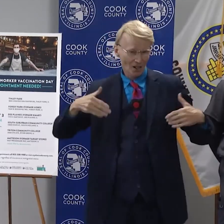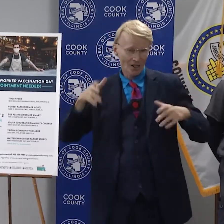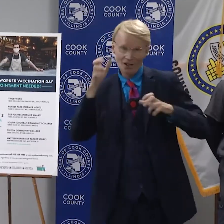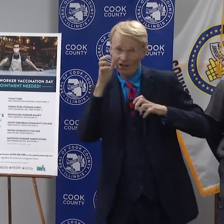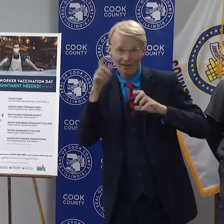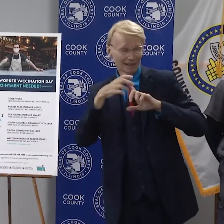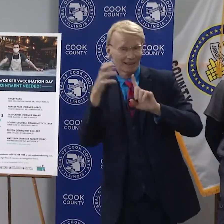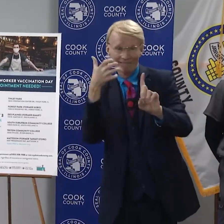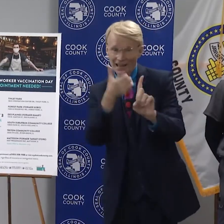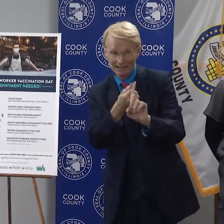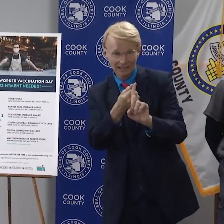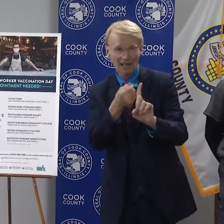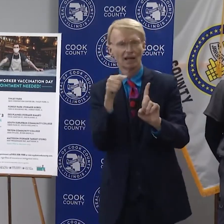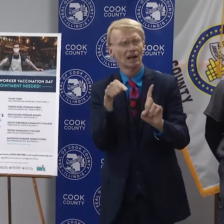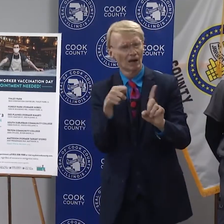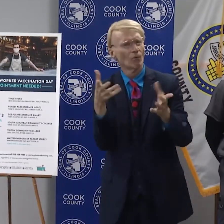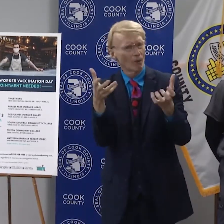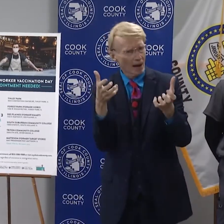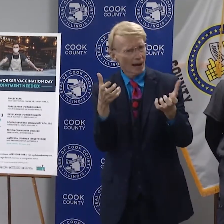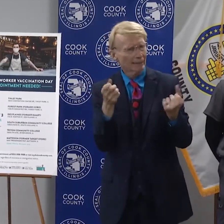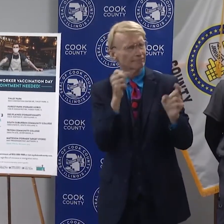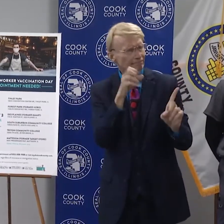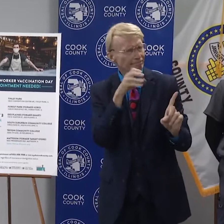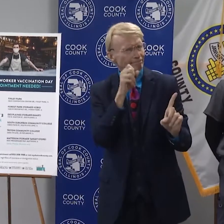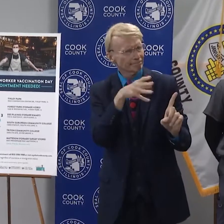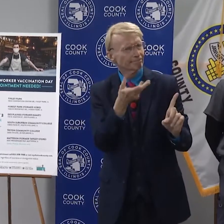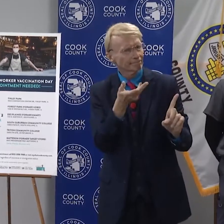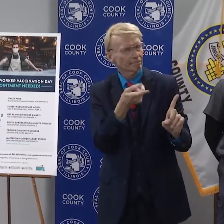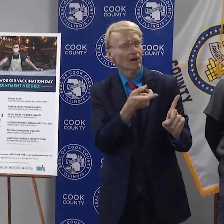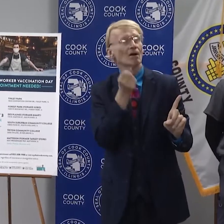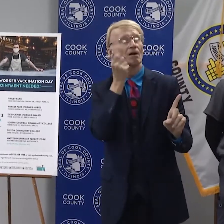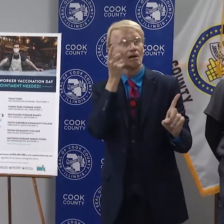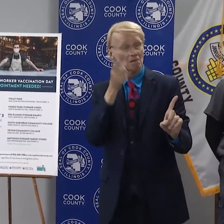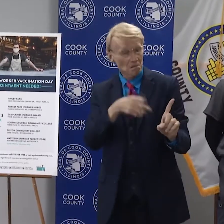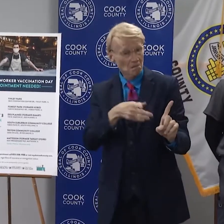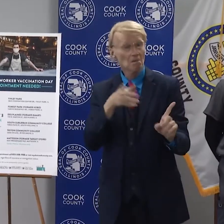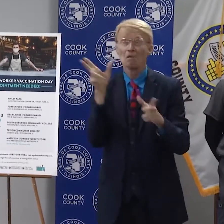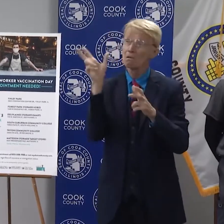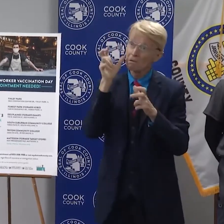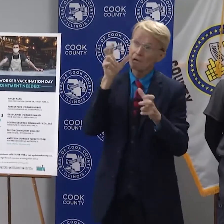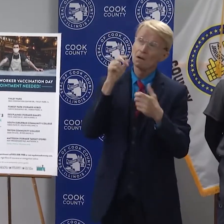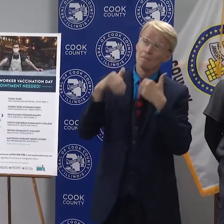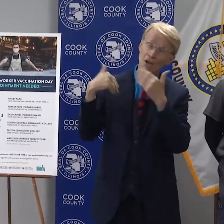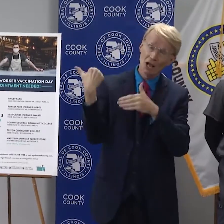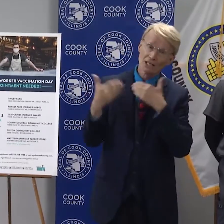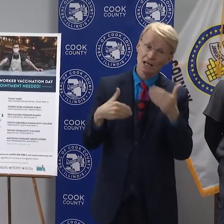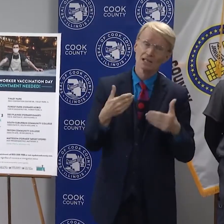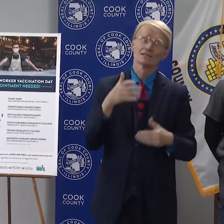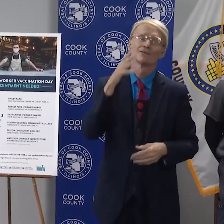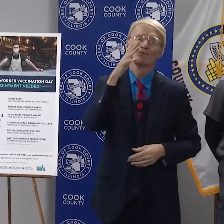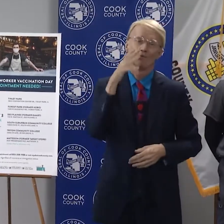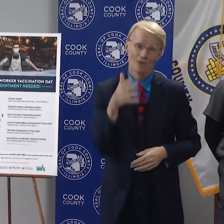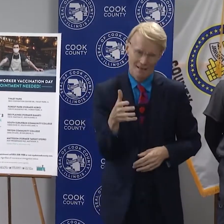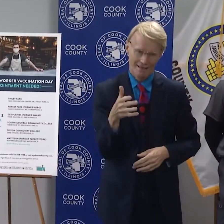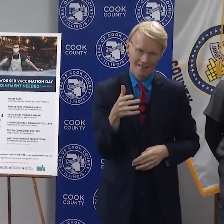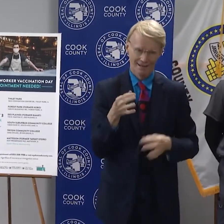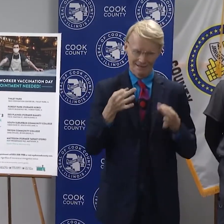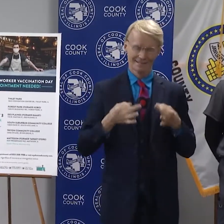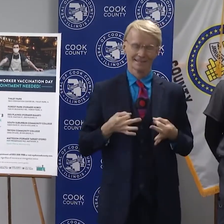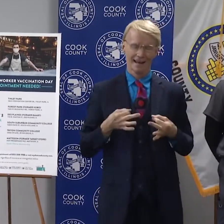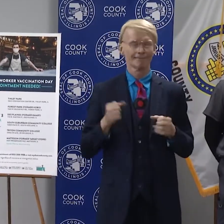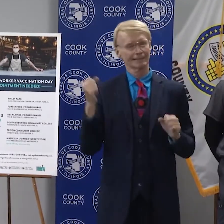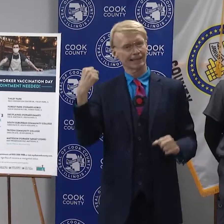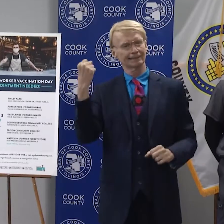the decision to get vaccinated to get the facts, to get educated, to learn more about the process, and hopefully make that decision